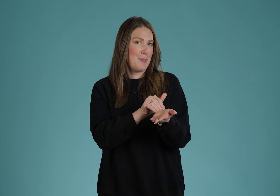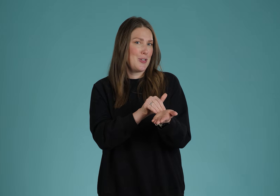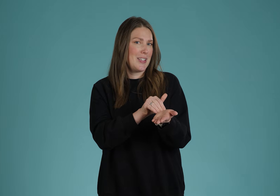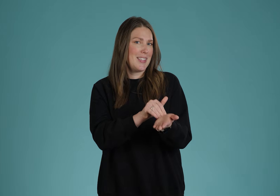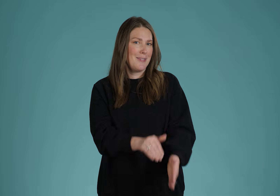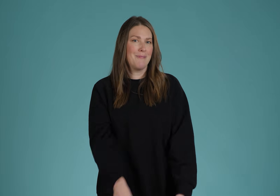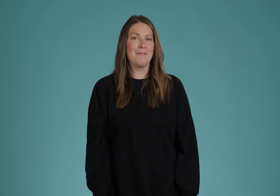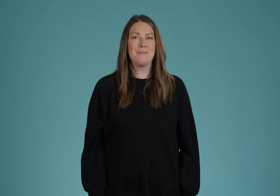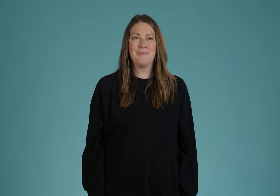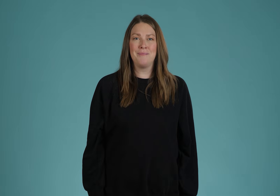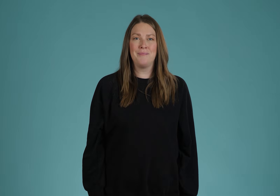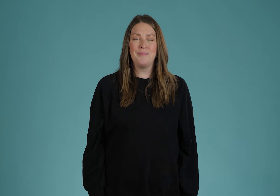optometrist.